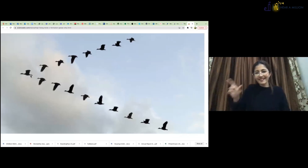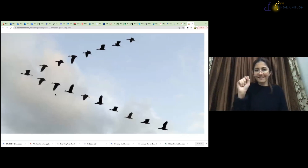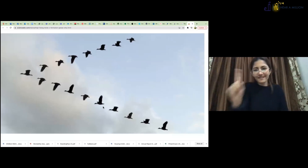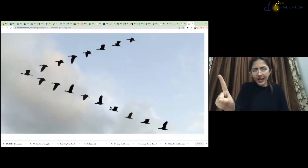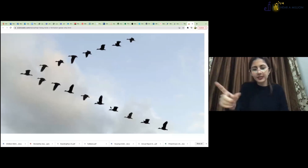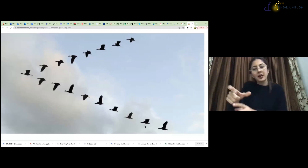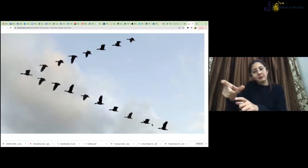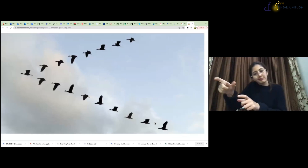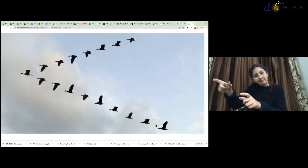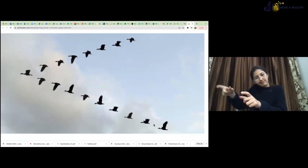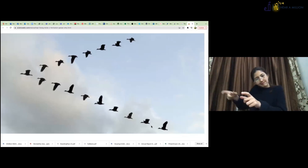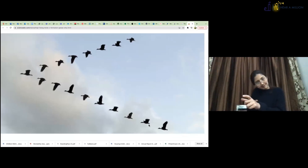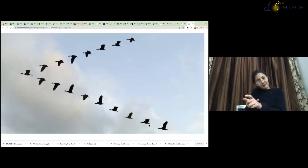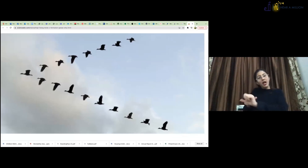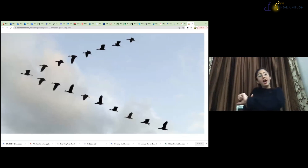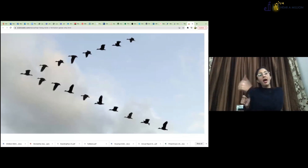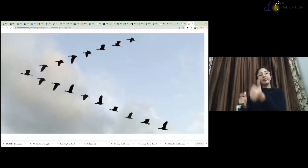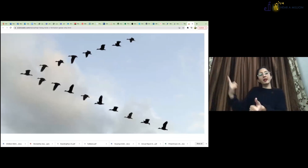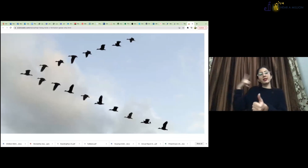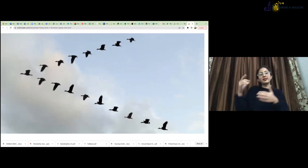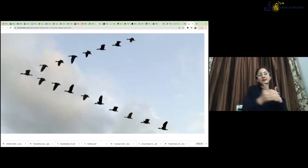front, goes behind